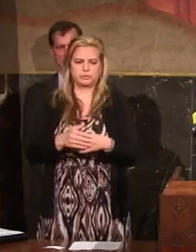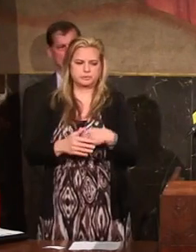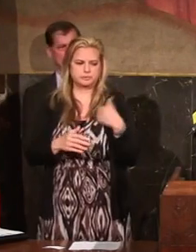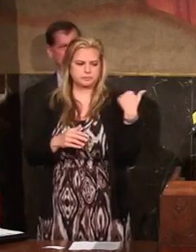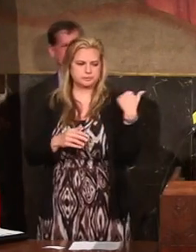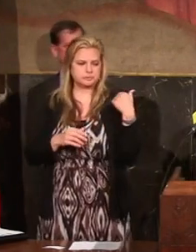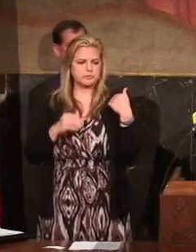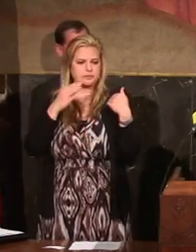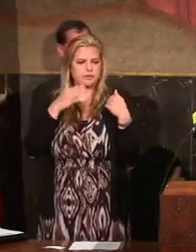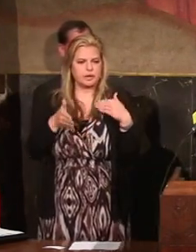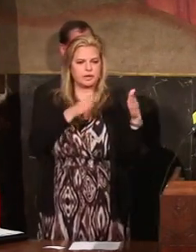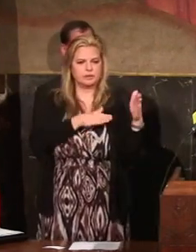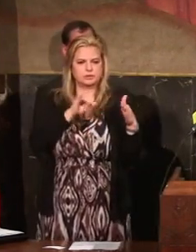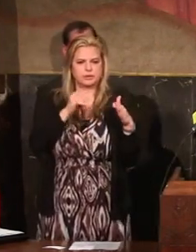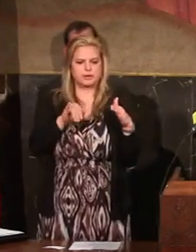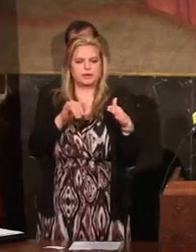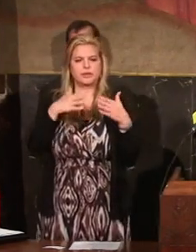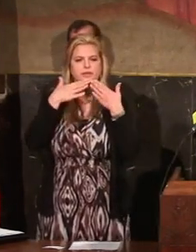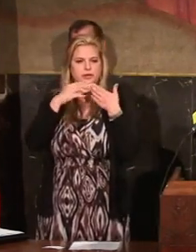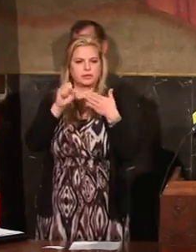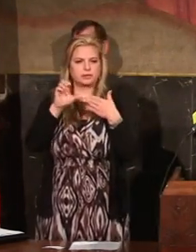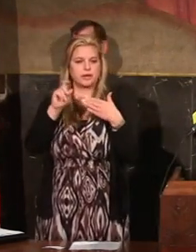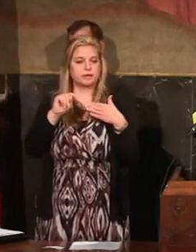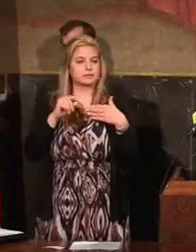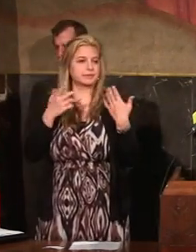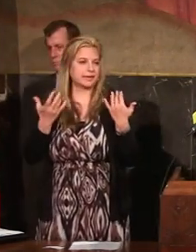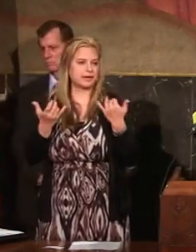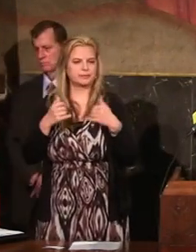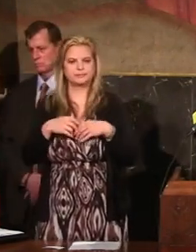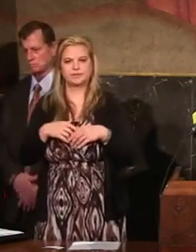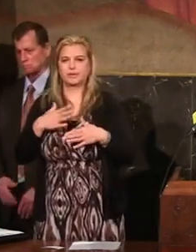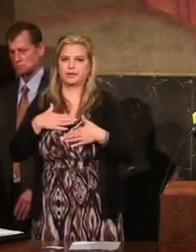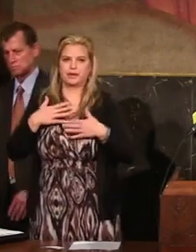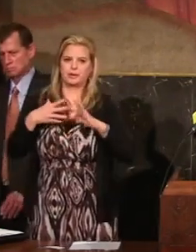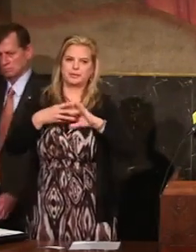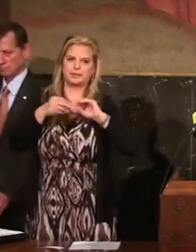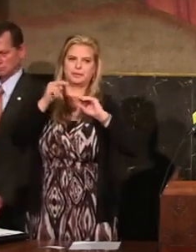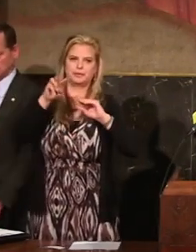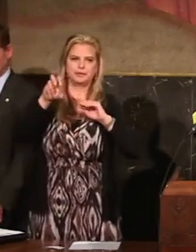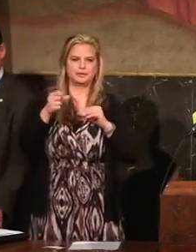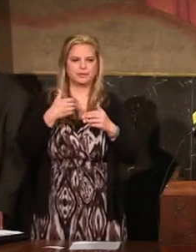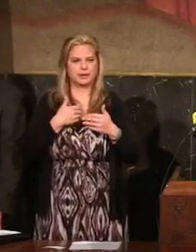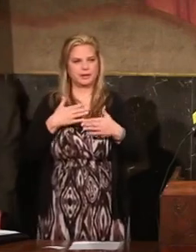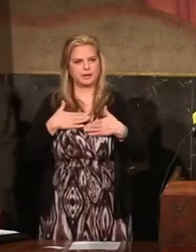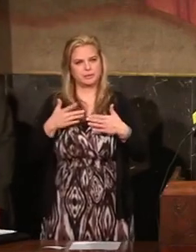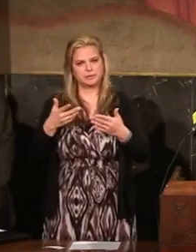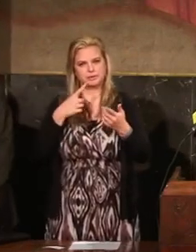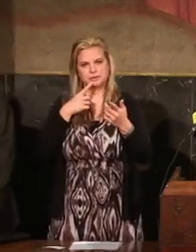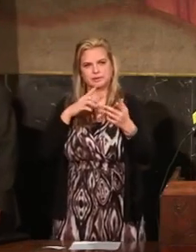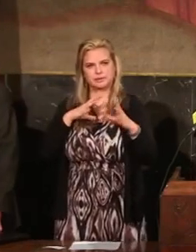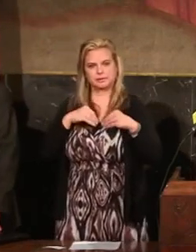Scott. All right, on these happy notes, we'll be happy to try and take any questions that you have.